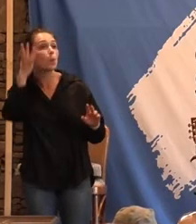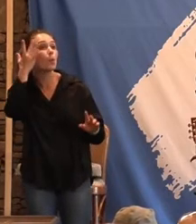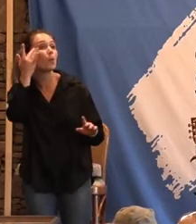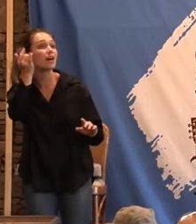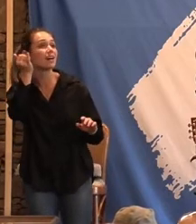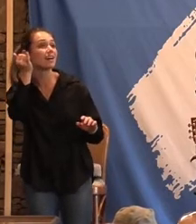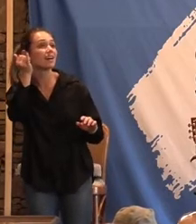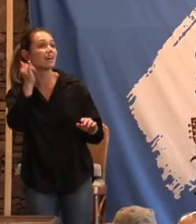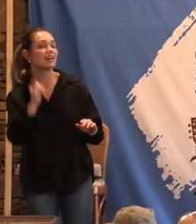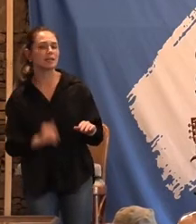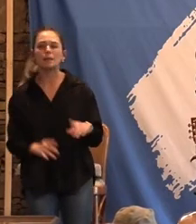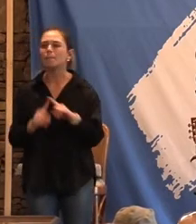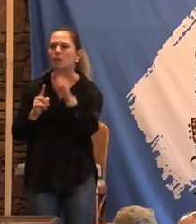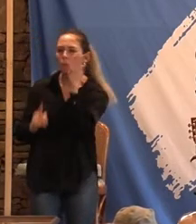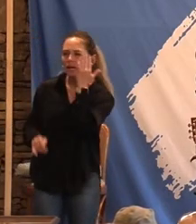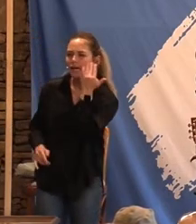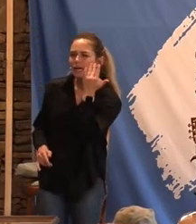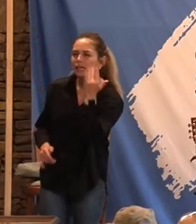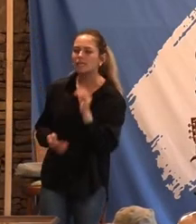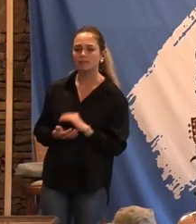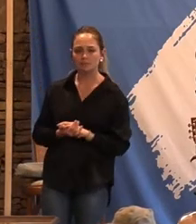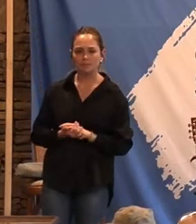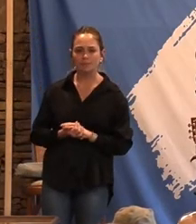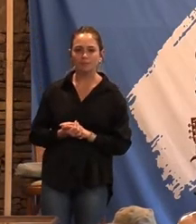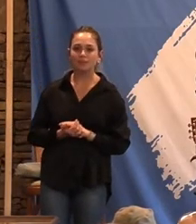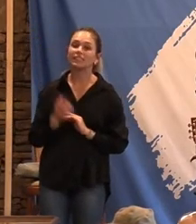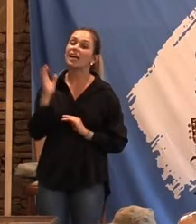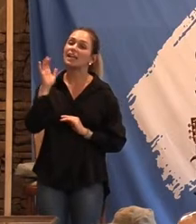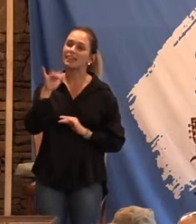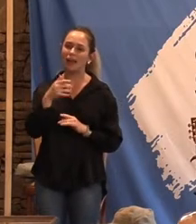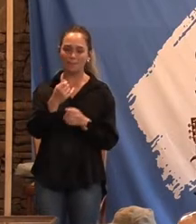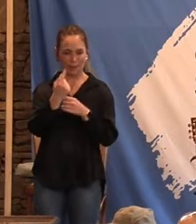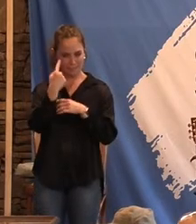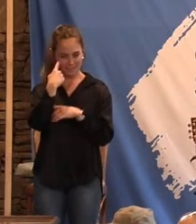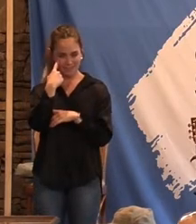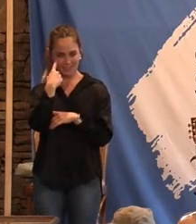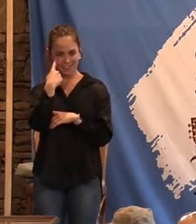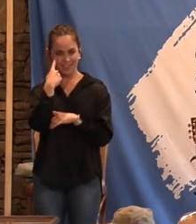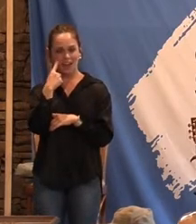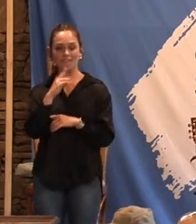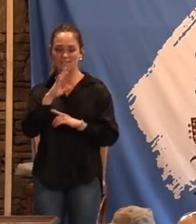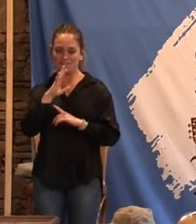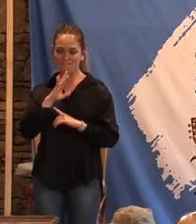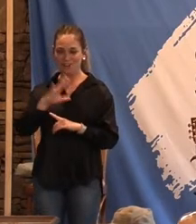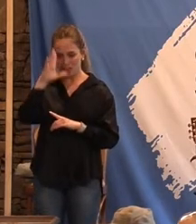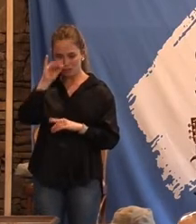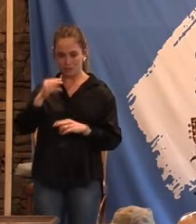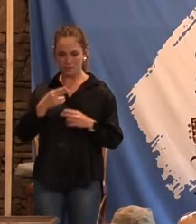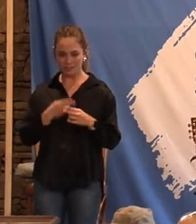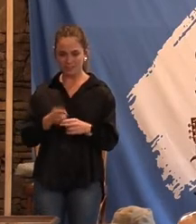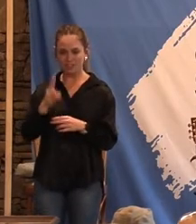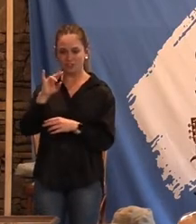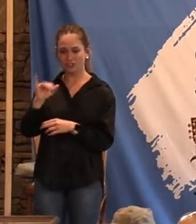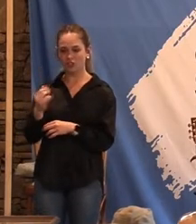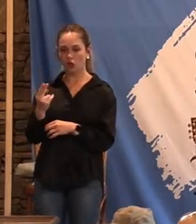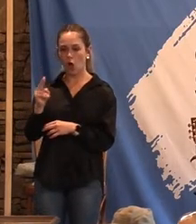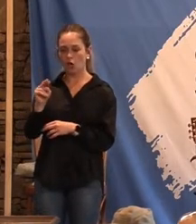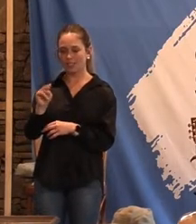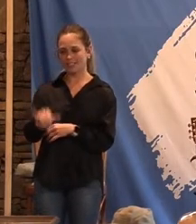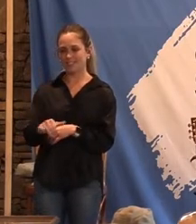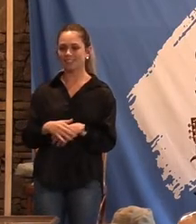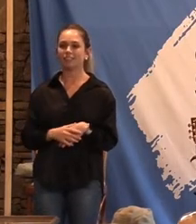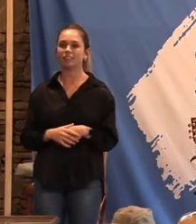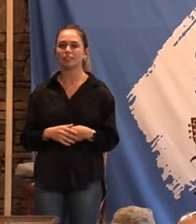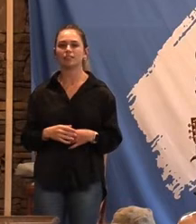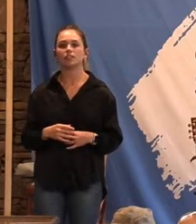Why? Why? And that made me think of a 5-year-old boy named Johnny. Now,